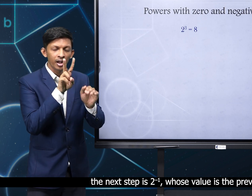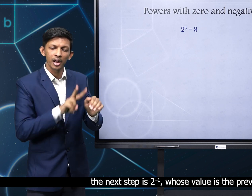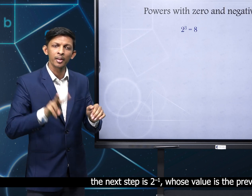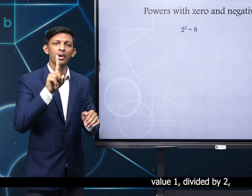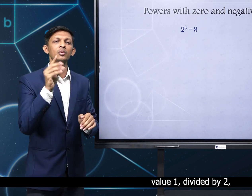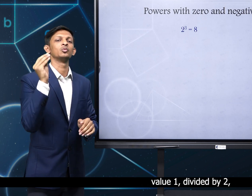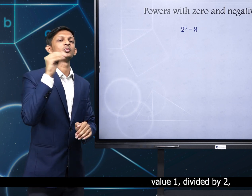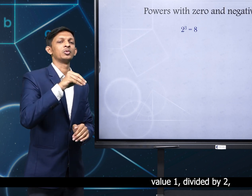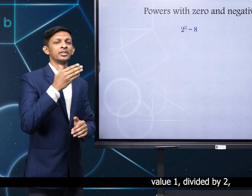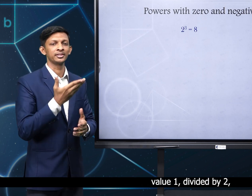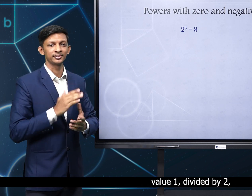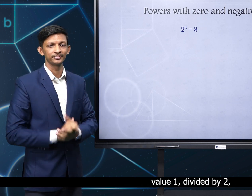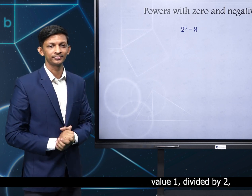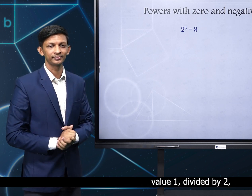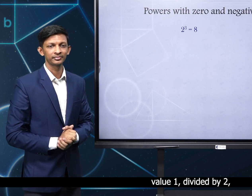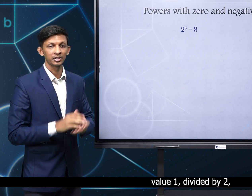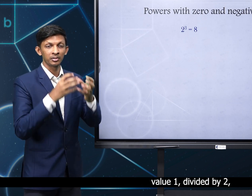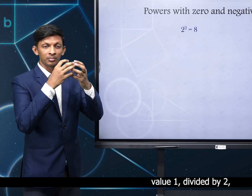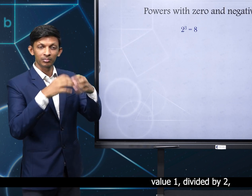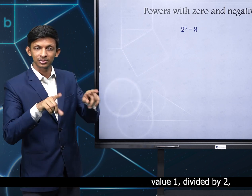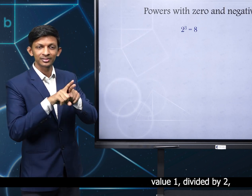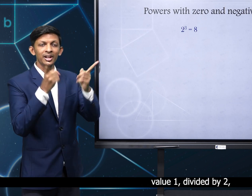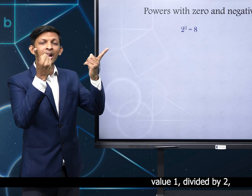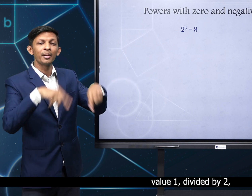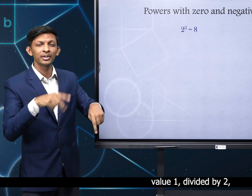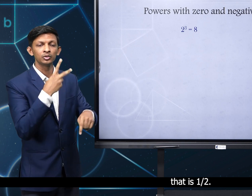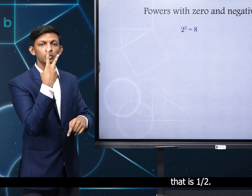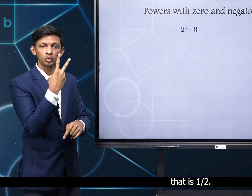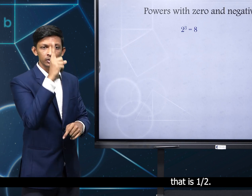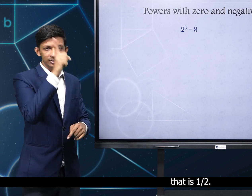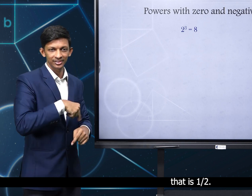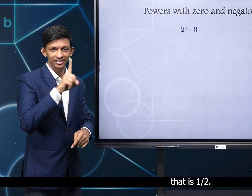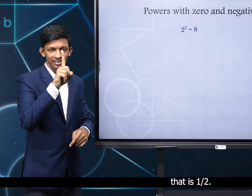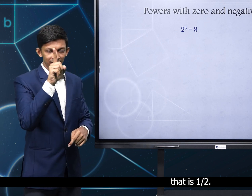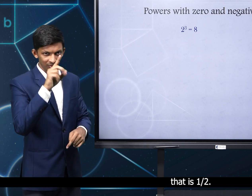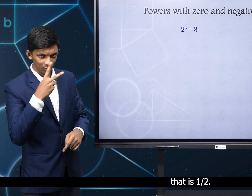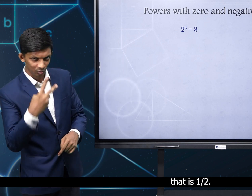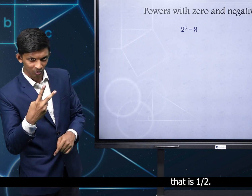step's value 1 divided by 2, that is 1 by 2.